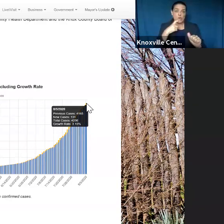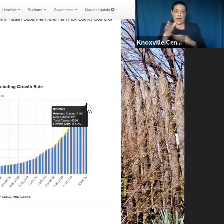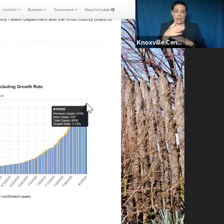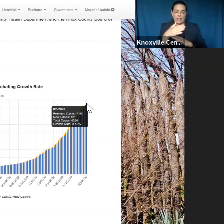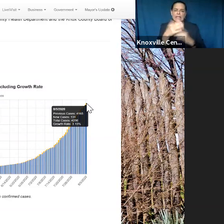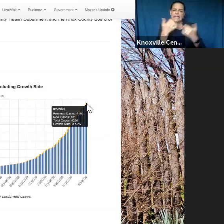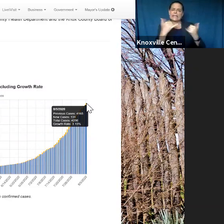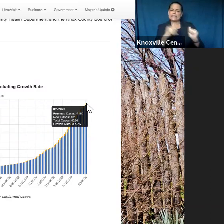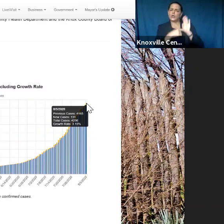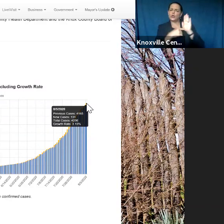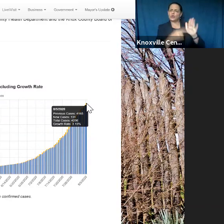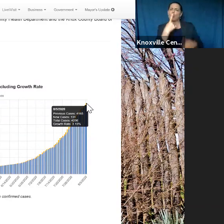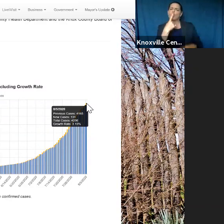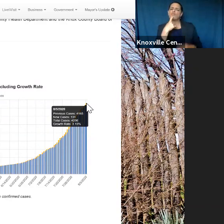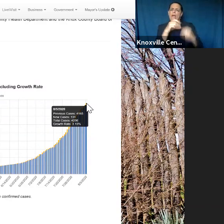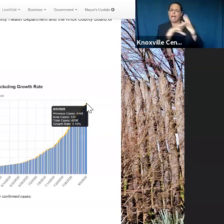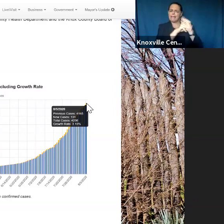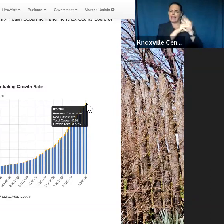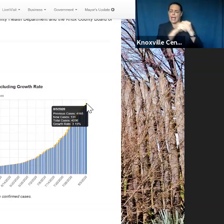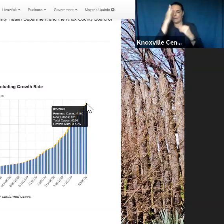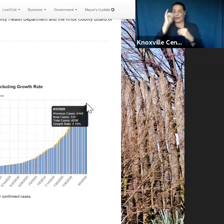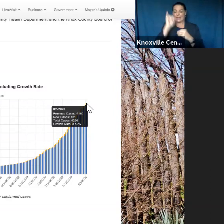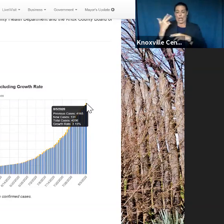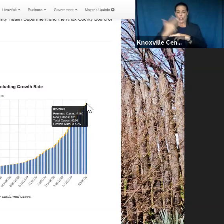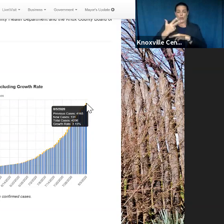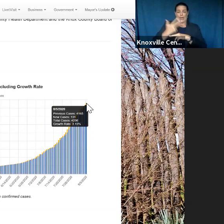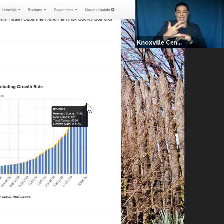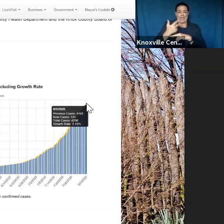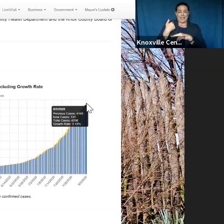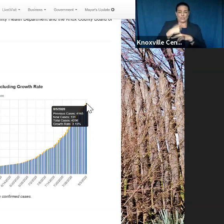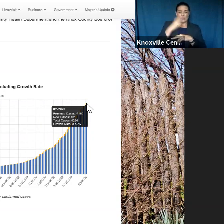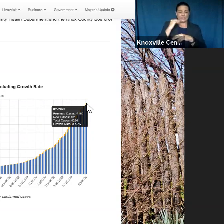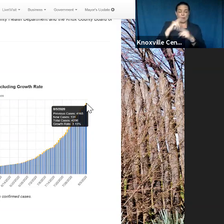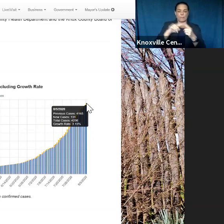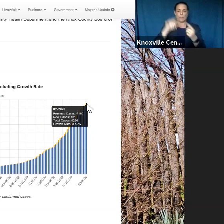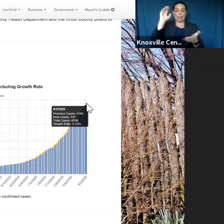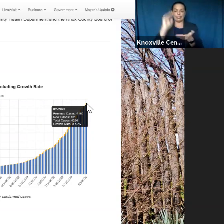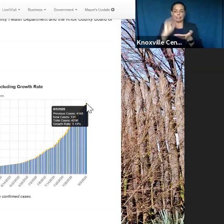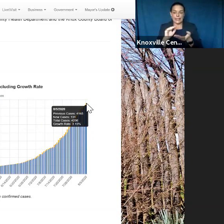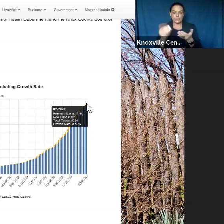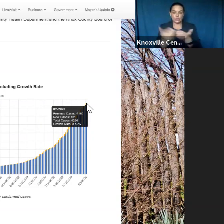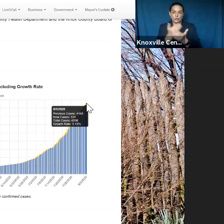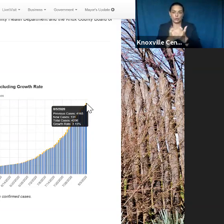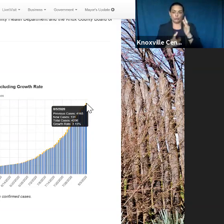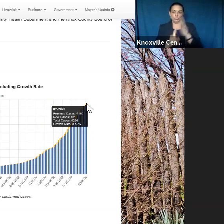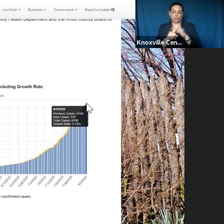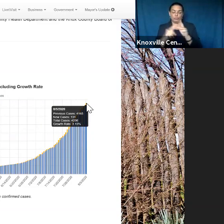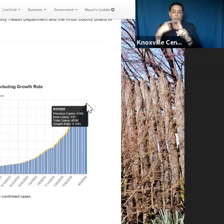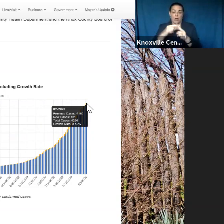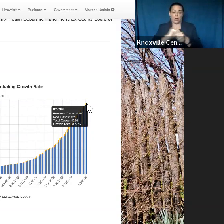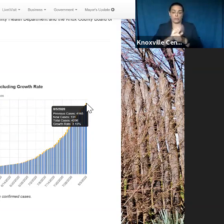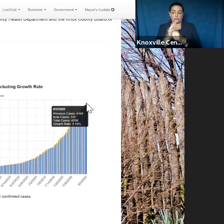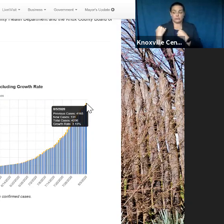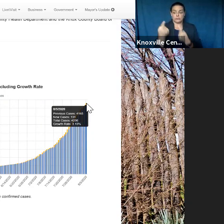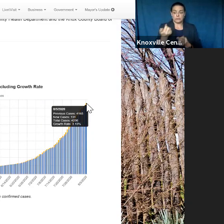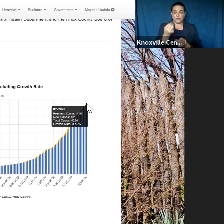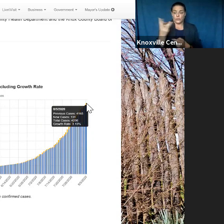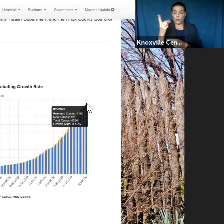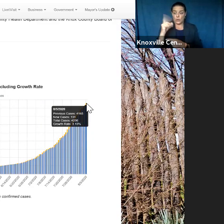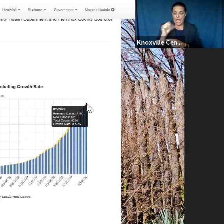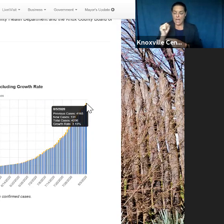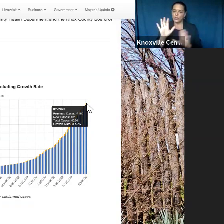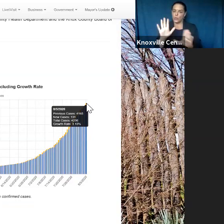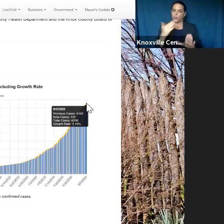benchmark as red due to the 3-day trend we experienced, the lower volume of new case counts we have seen over the past few days is